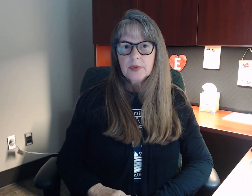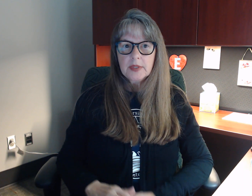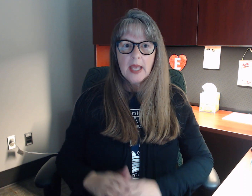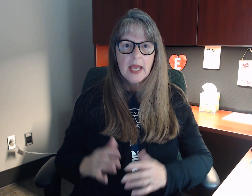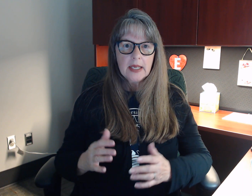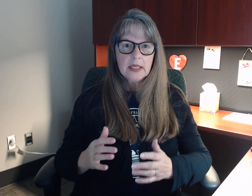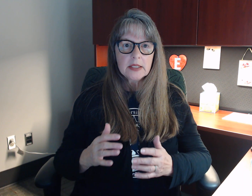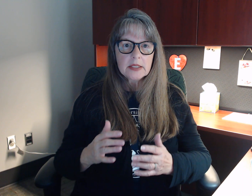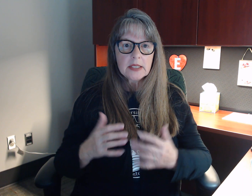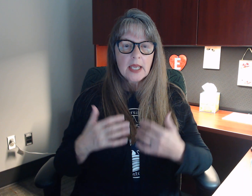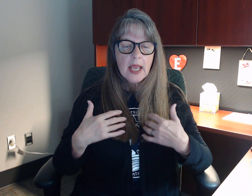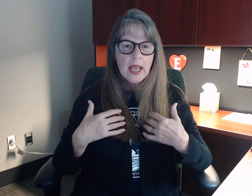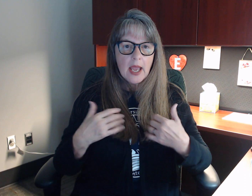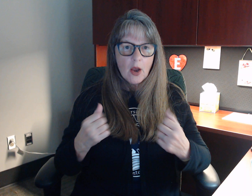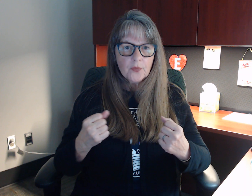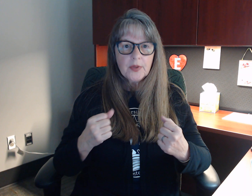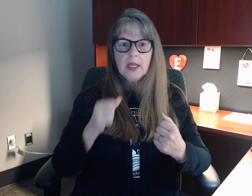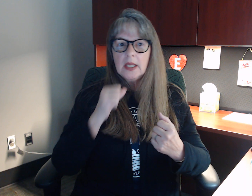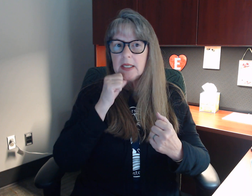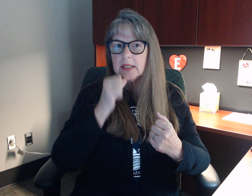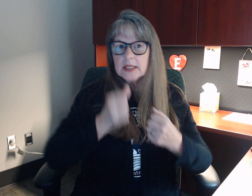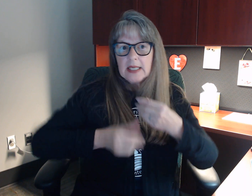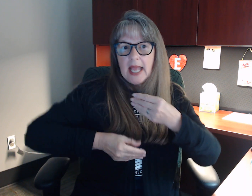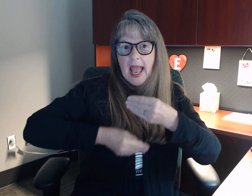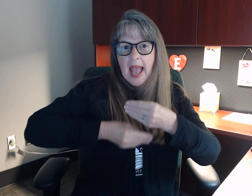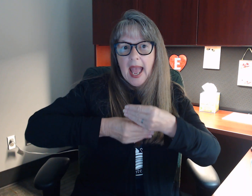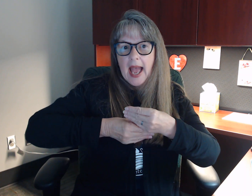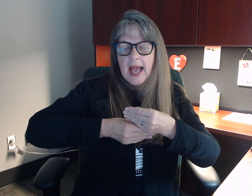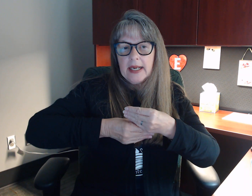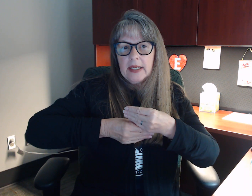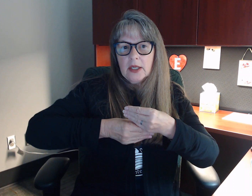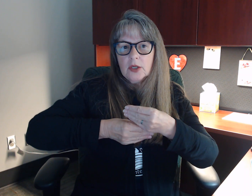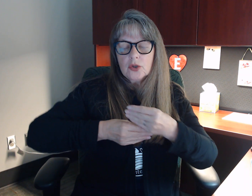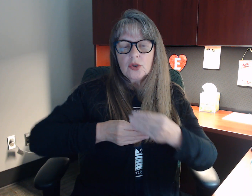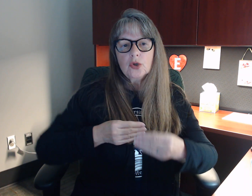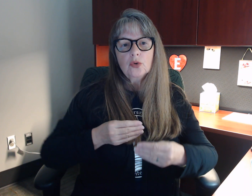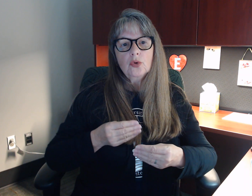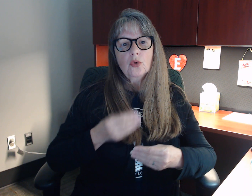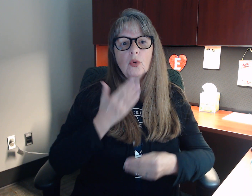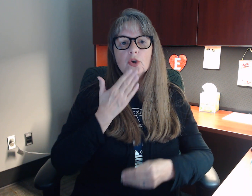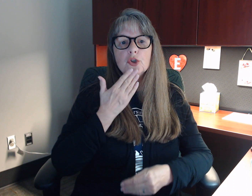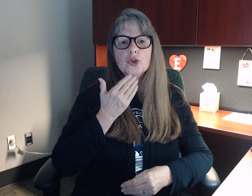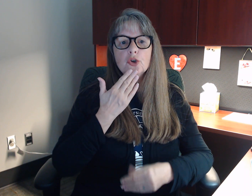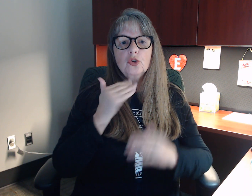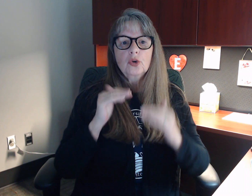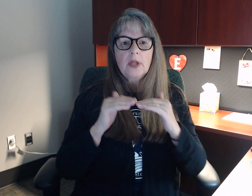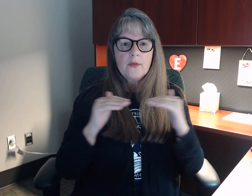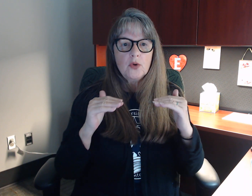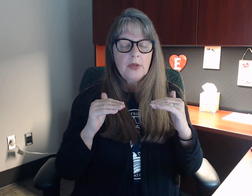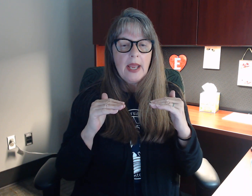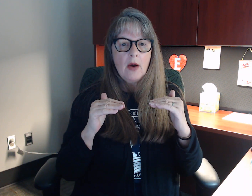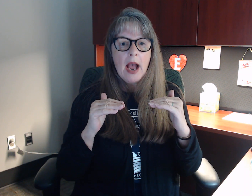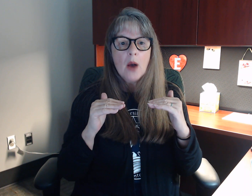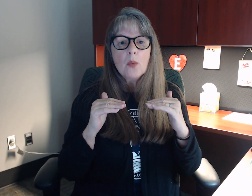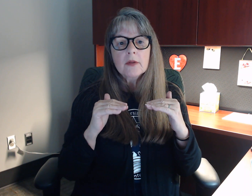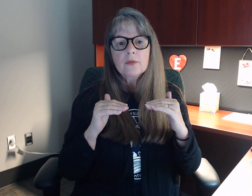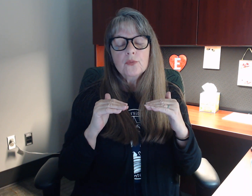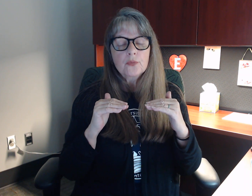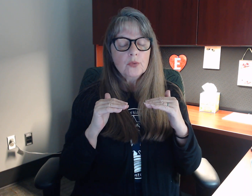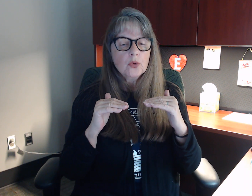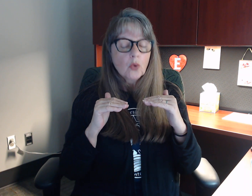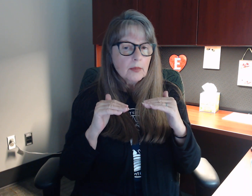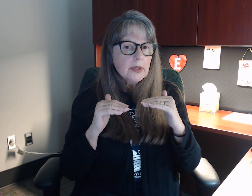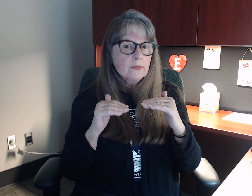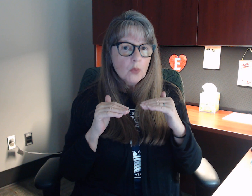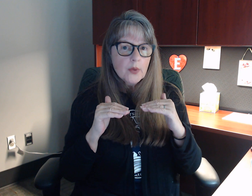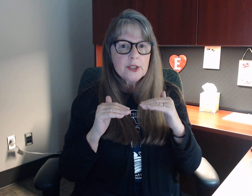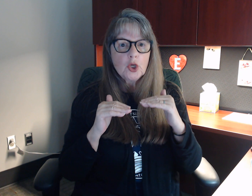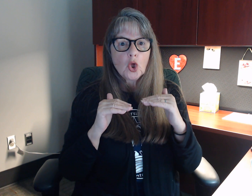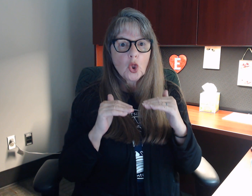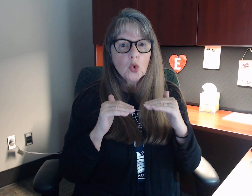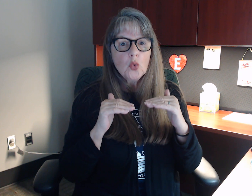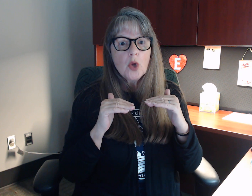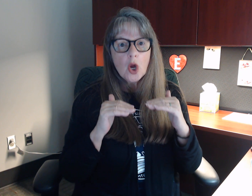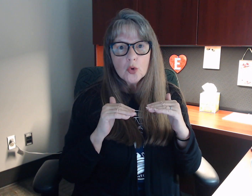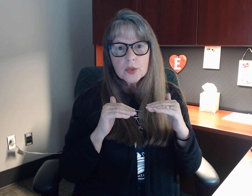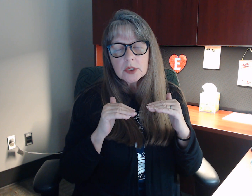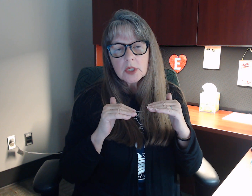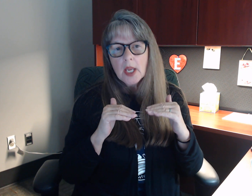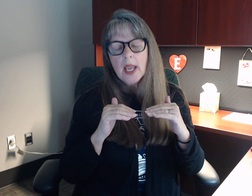that is healthy and it doesn't add to your sugar level. Now, I would have normally voiced glucose, and